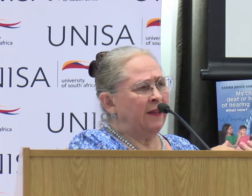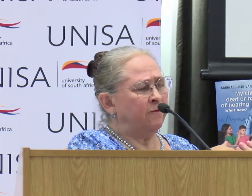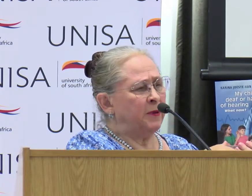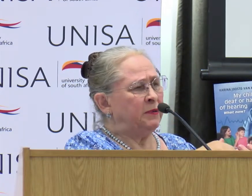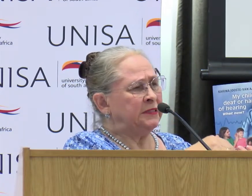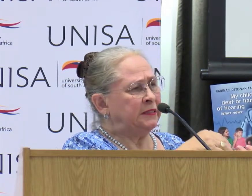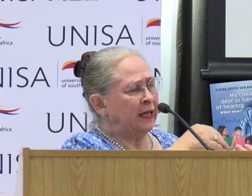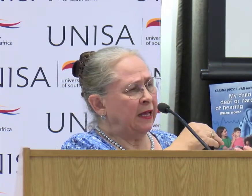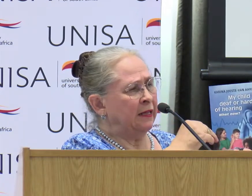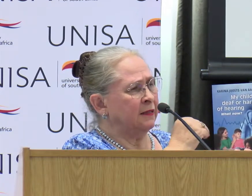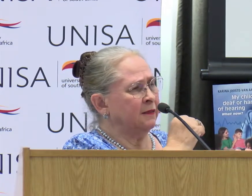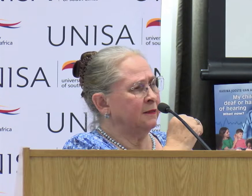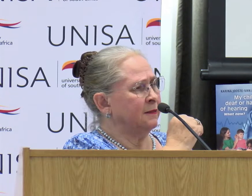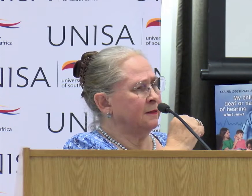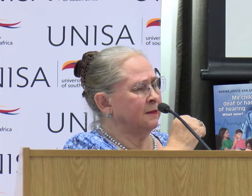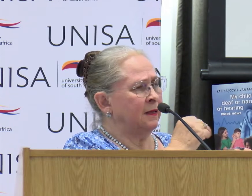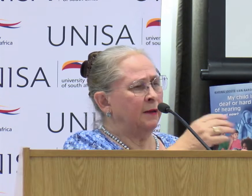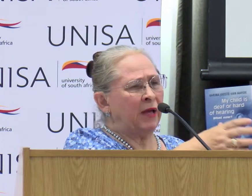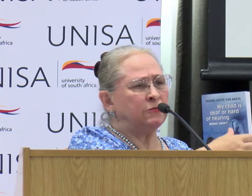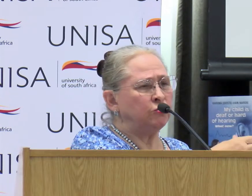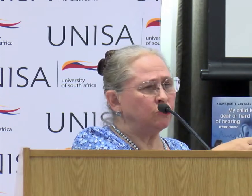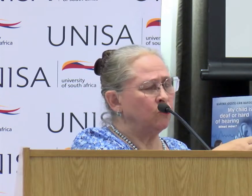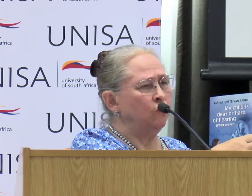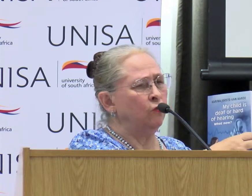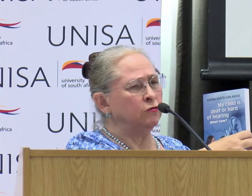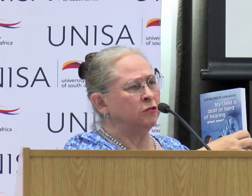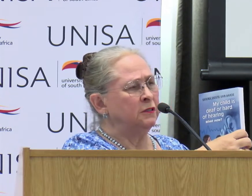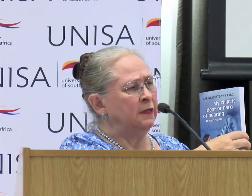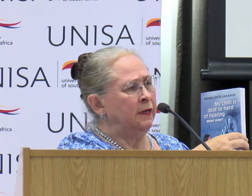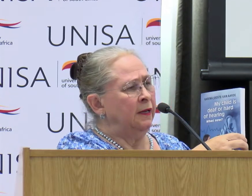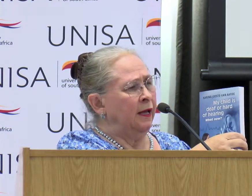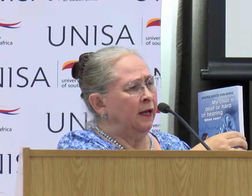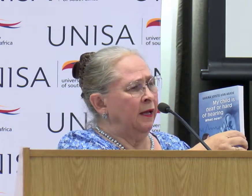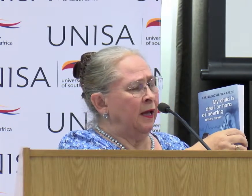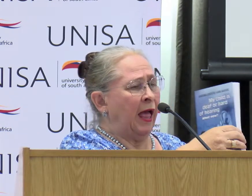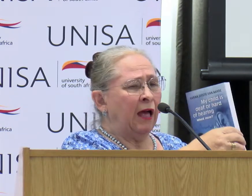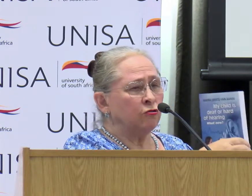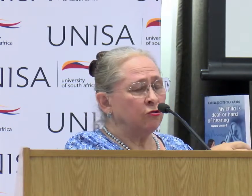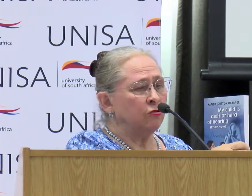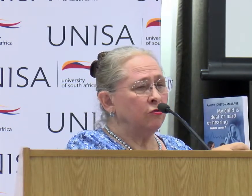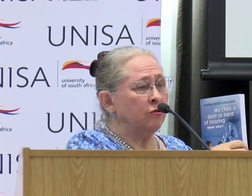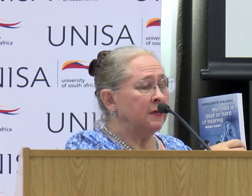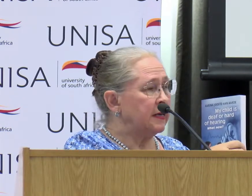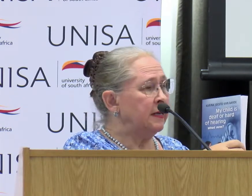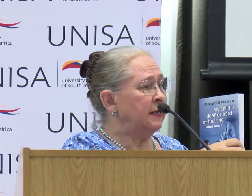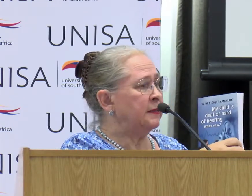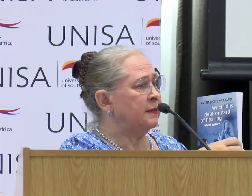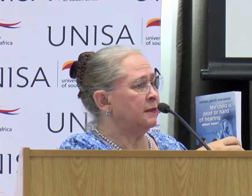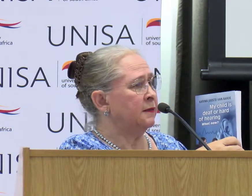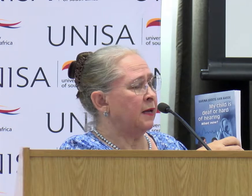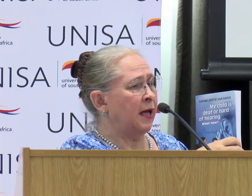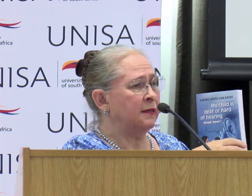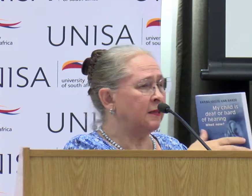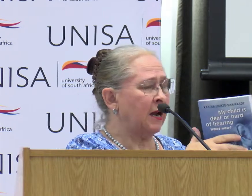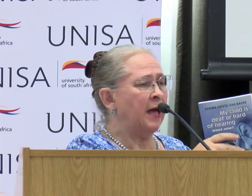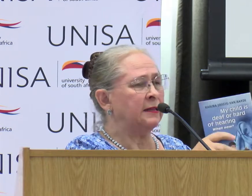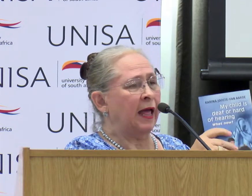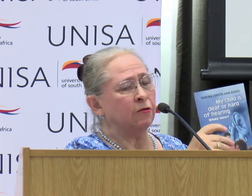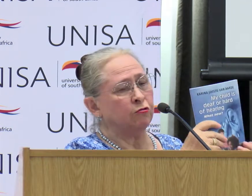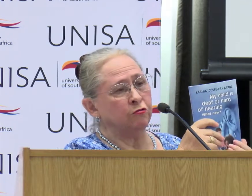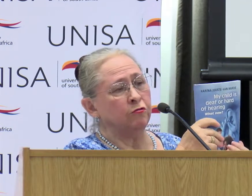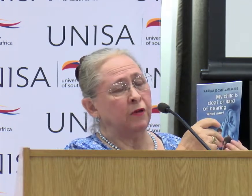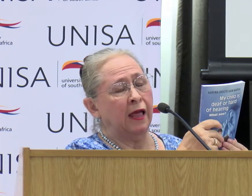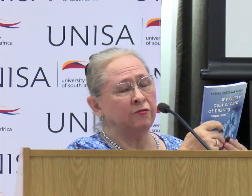what the deaf people said, about school, how to read and